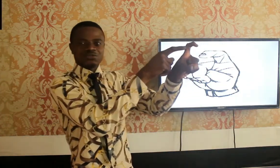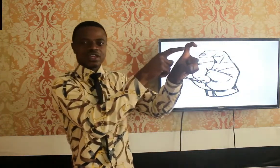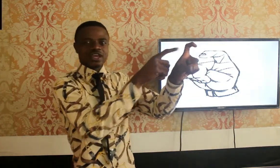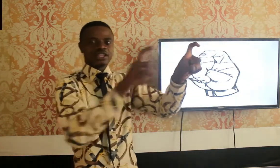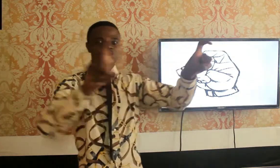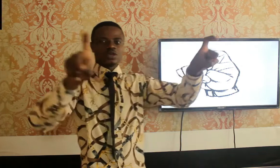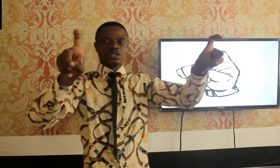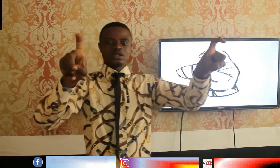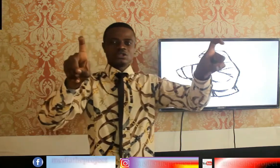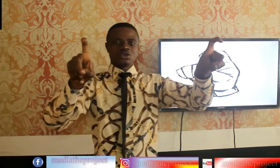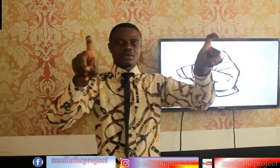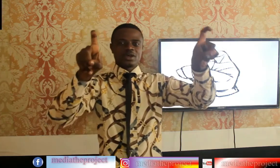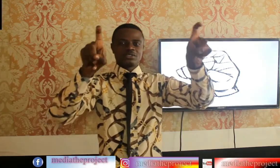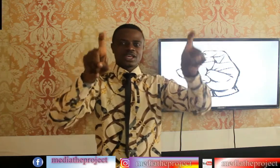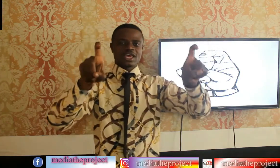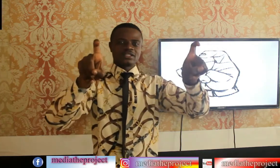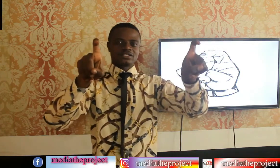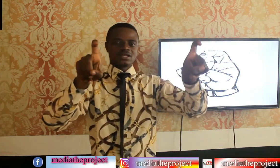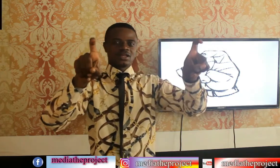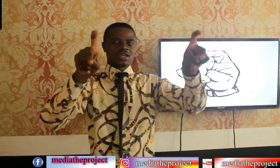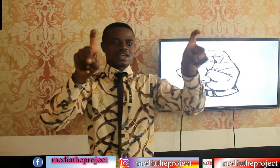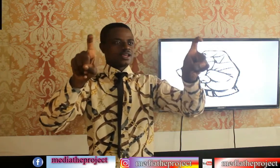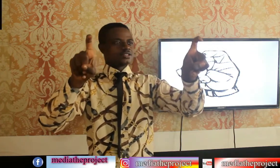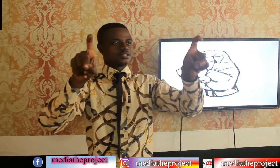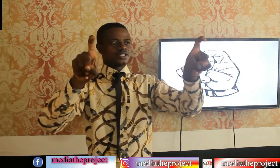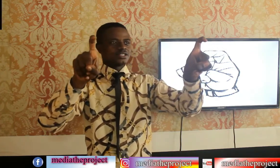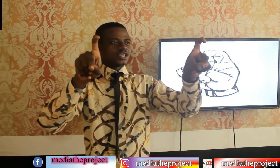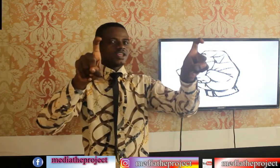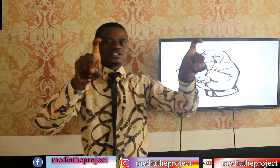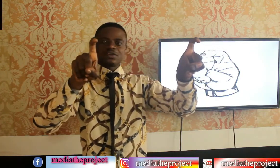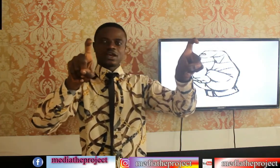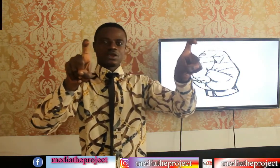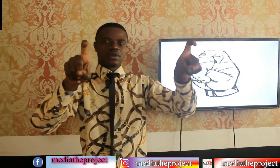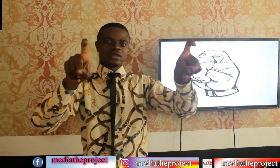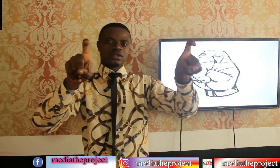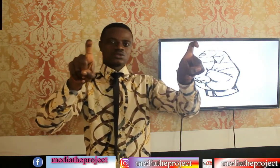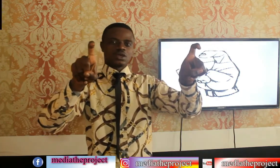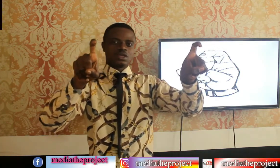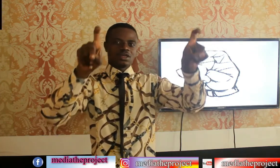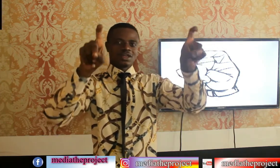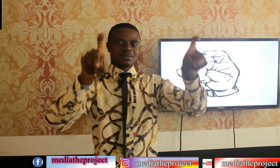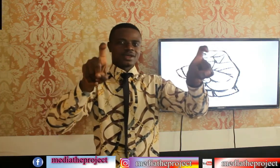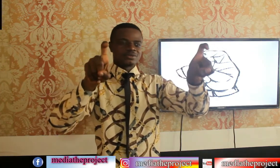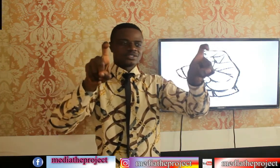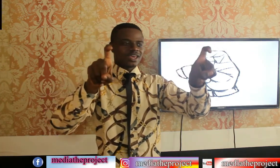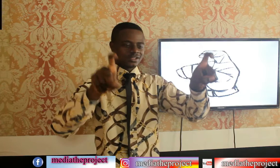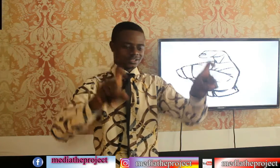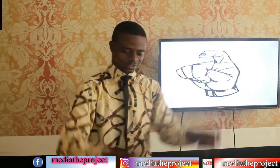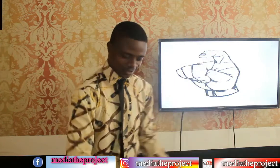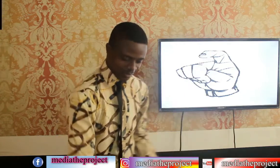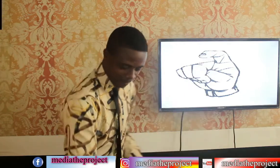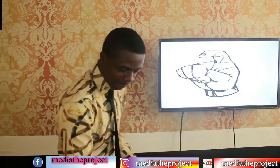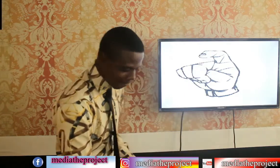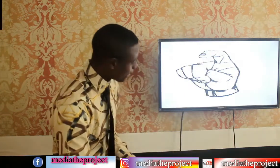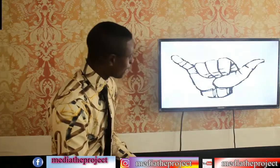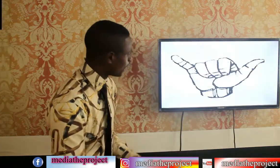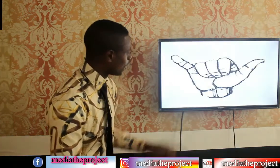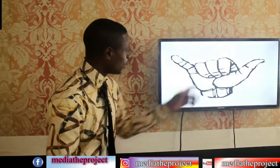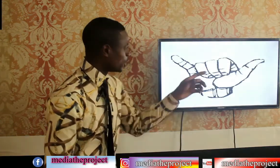index finger this way. So it becomes X. X, just the index finger, you bend it this way. It becomes X. The